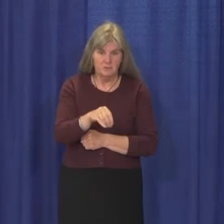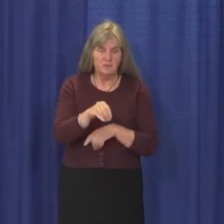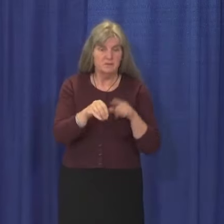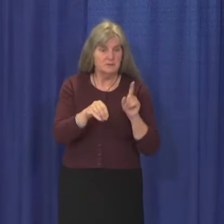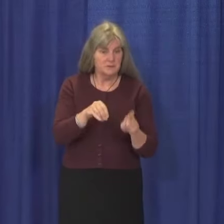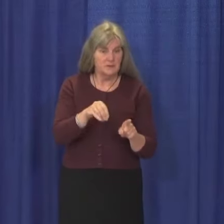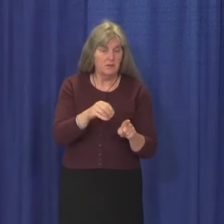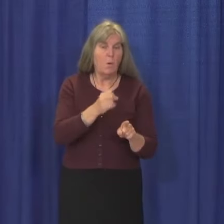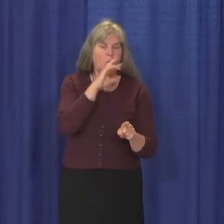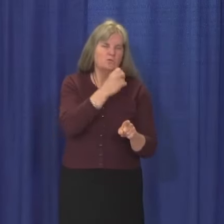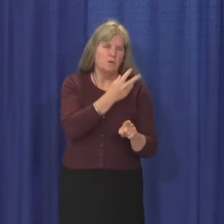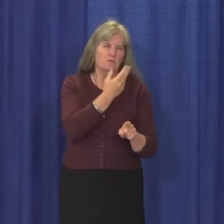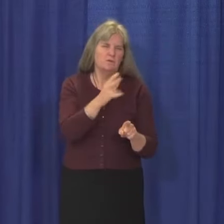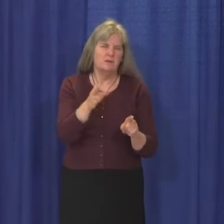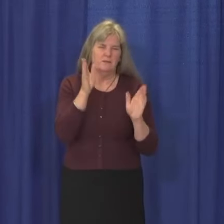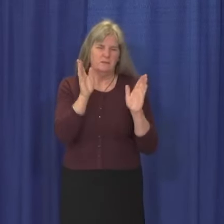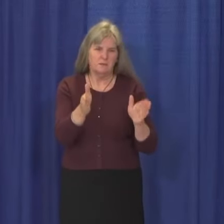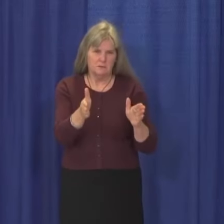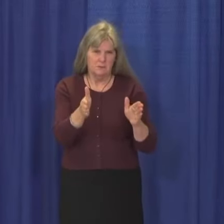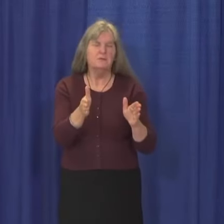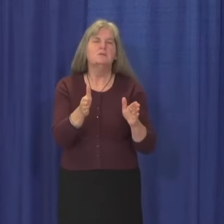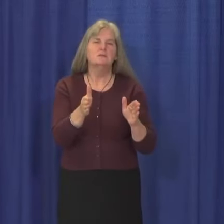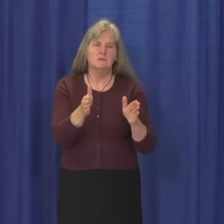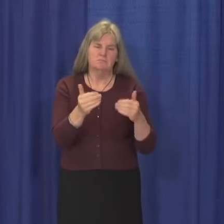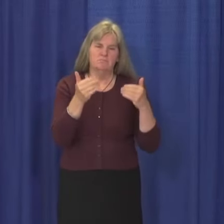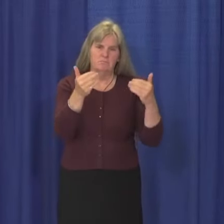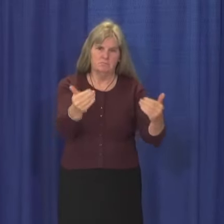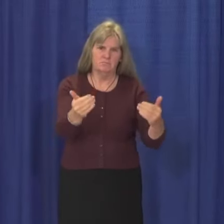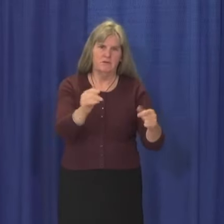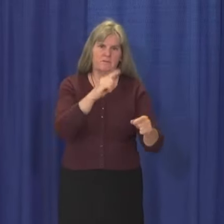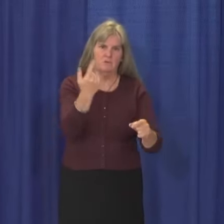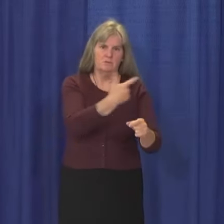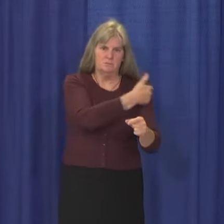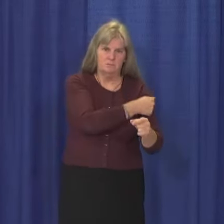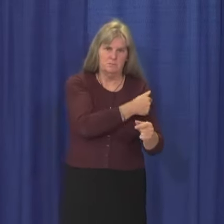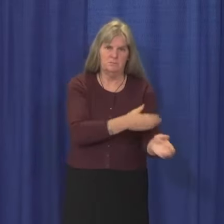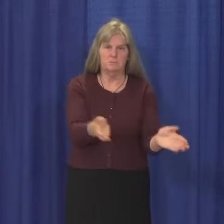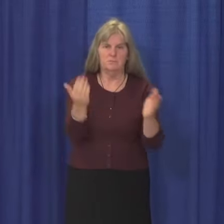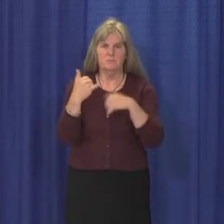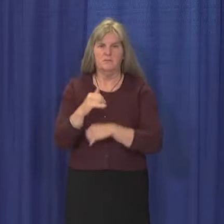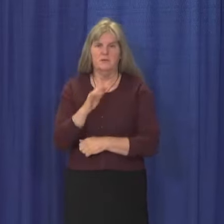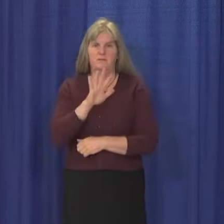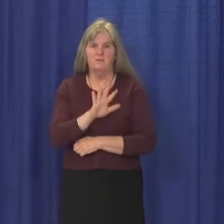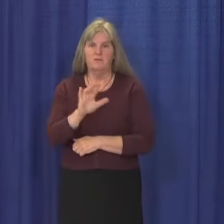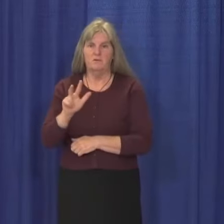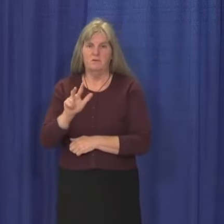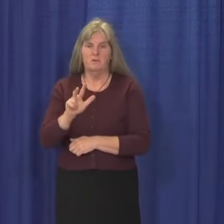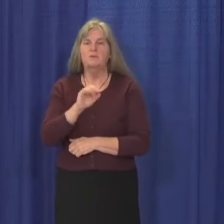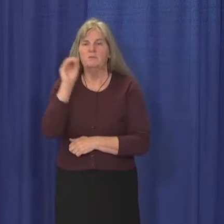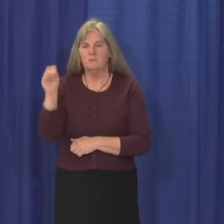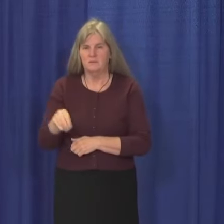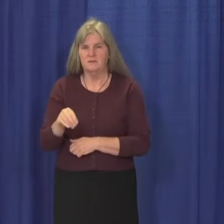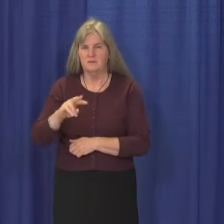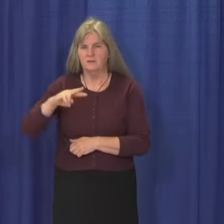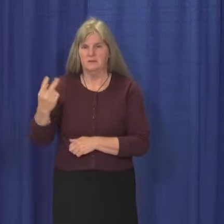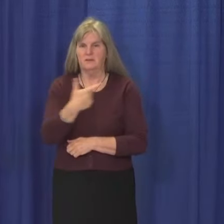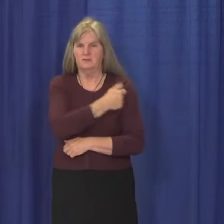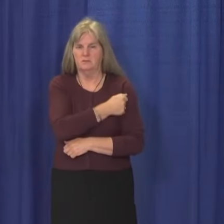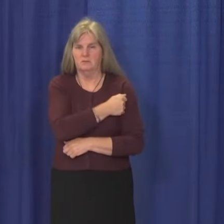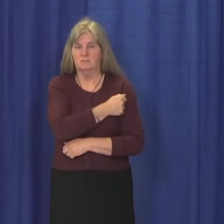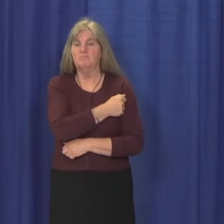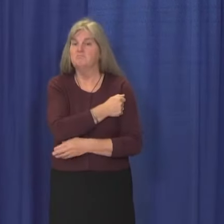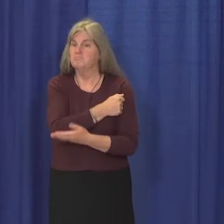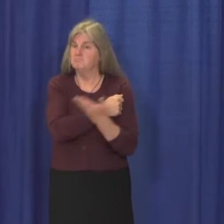Yukoners from the ages of 12 to 17 have received their first shot, and 53% have received their second